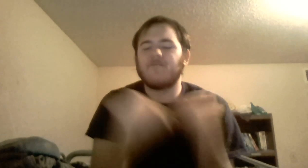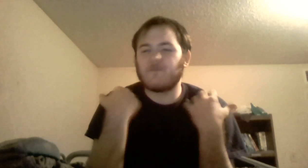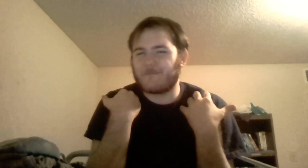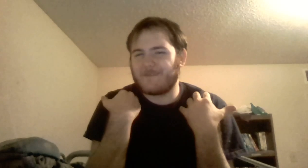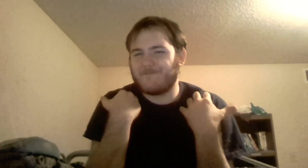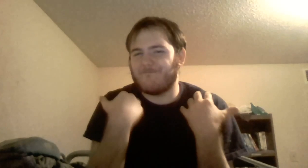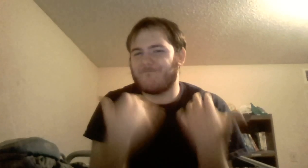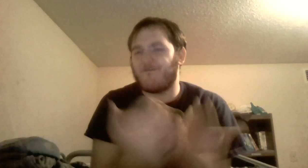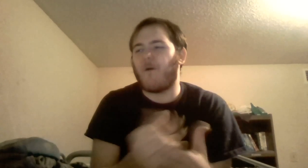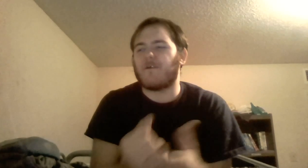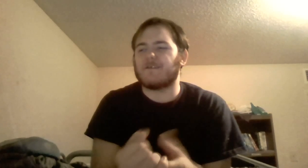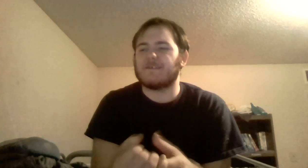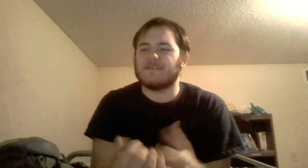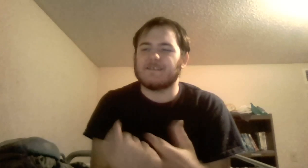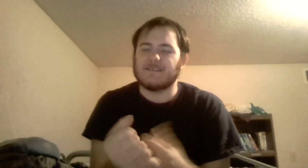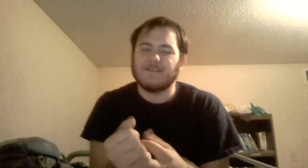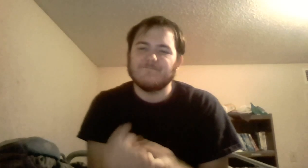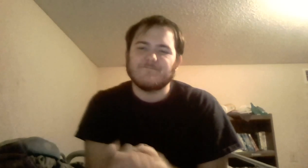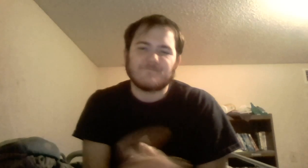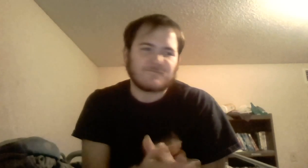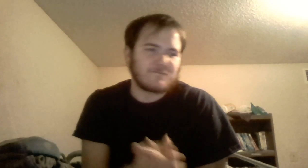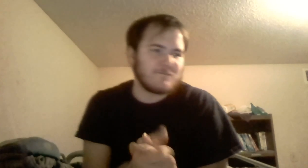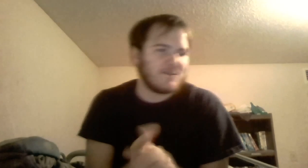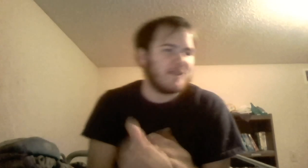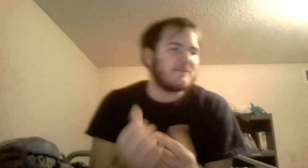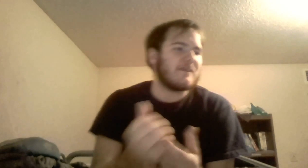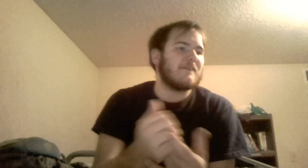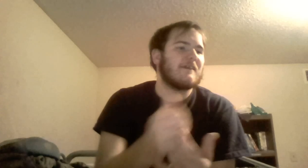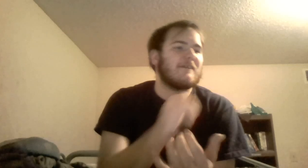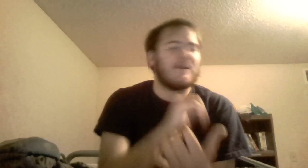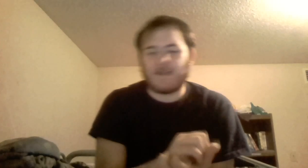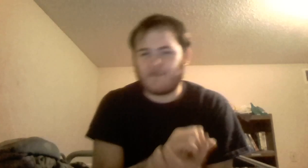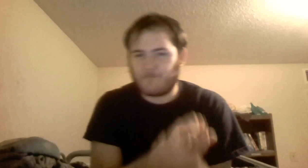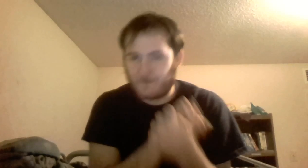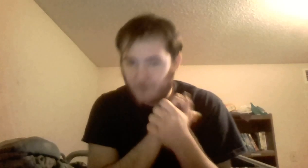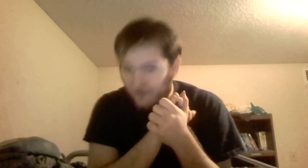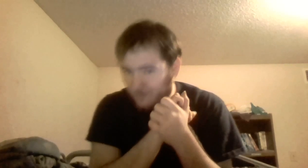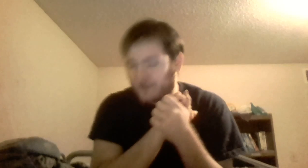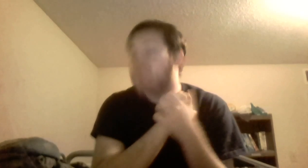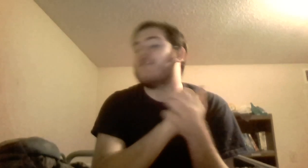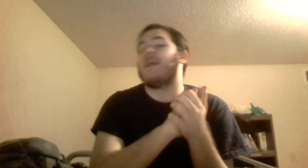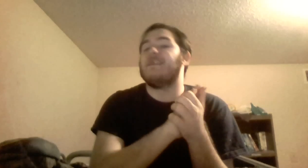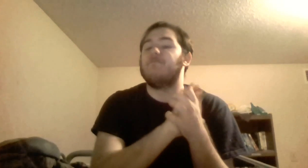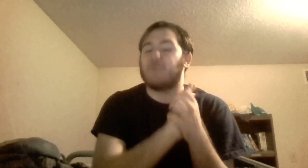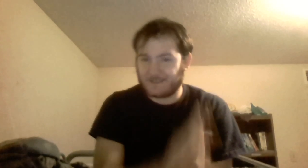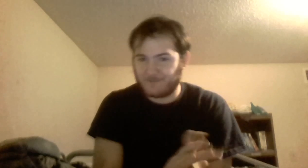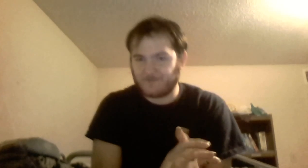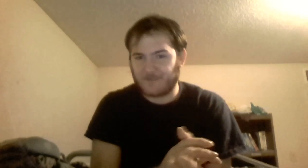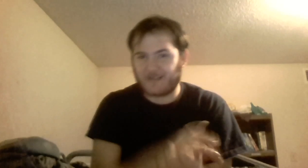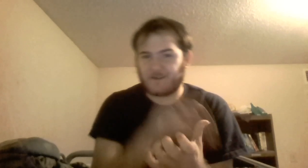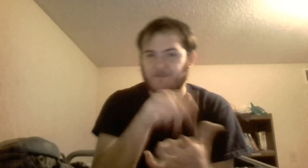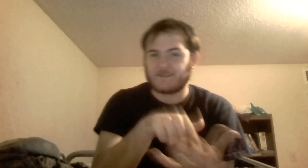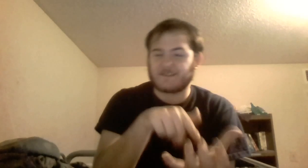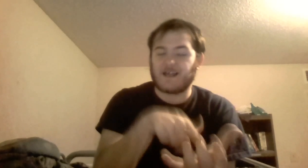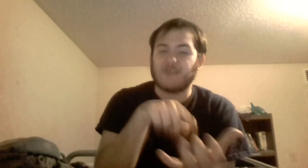took a little bit too far, and, and, and, and, and, and, again, the big problem with this one is that he's predicting when that going, and I